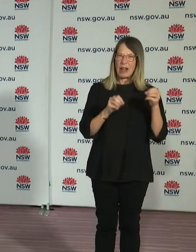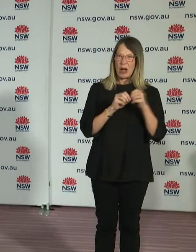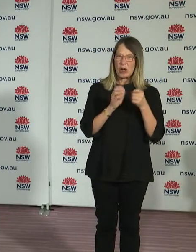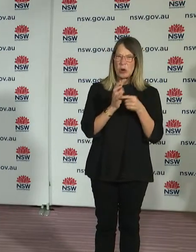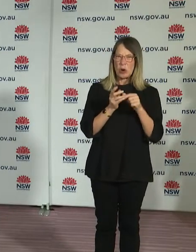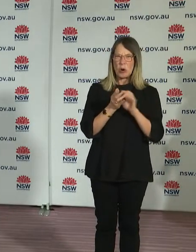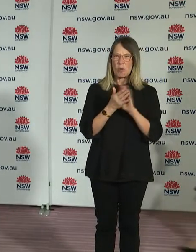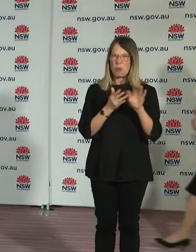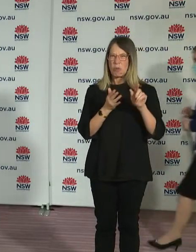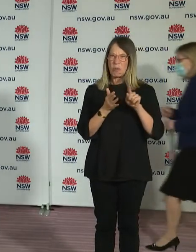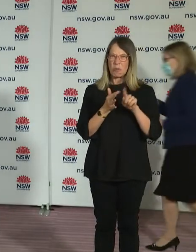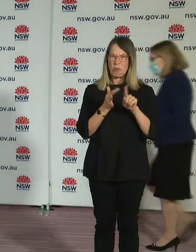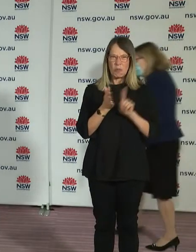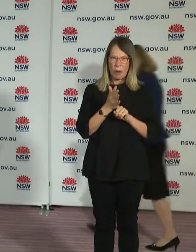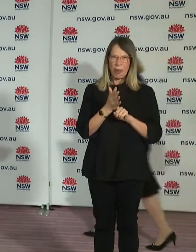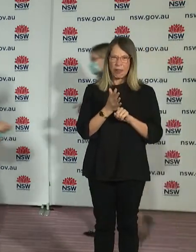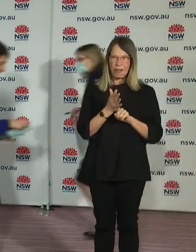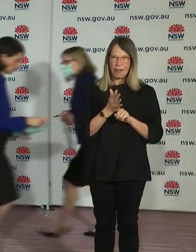Chant wants to answer that question.